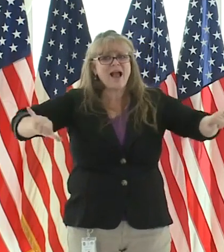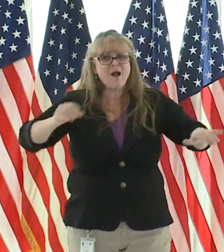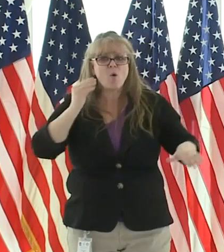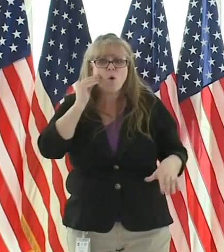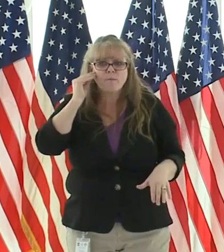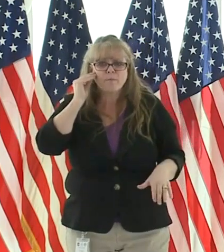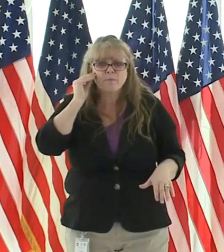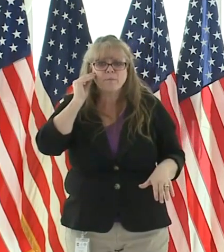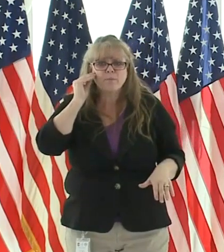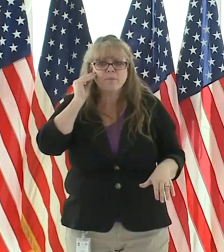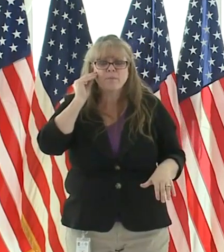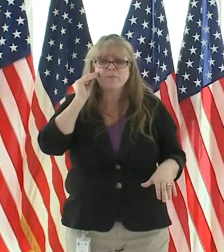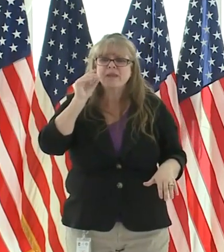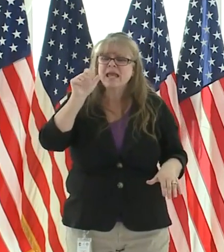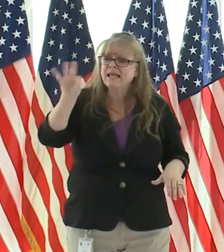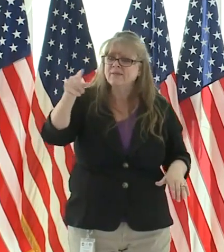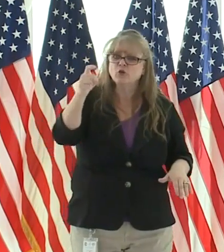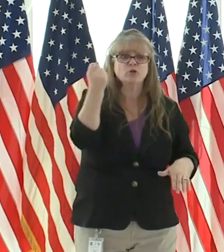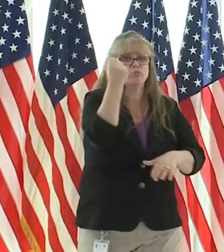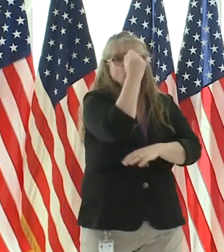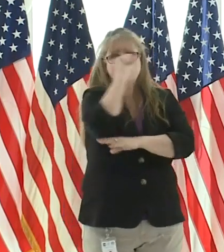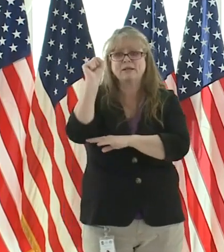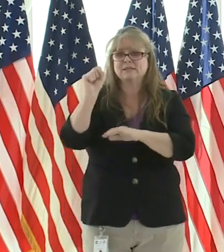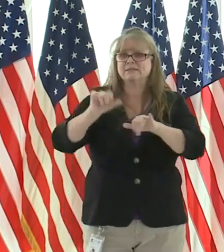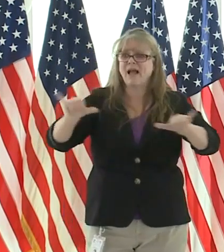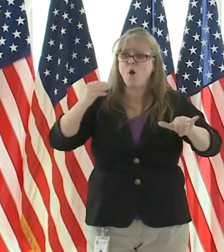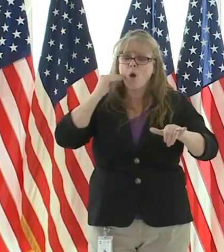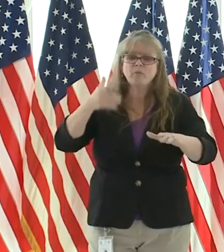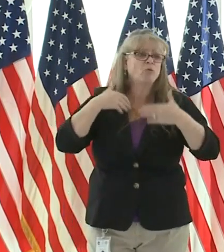home, by having parties, by congregating,